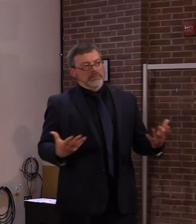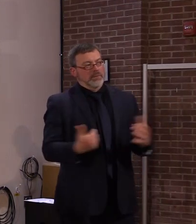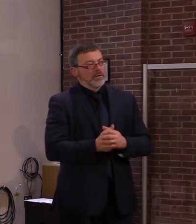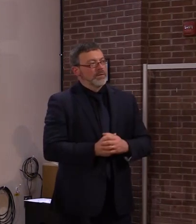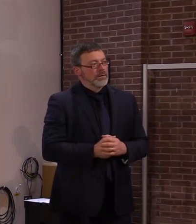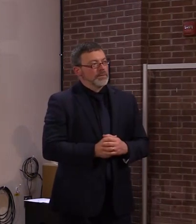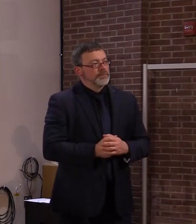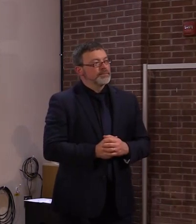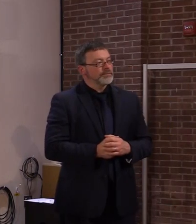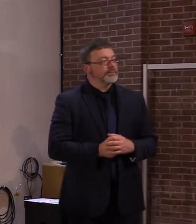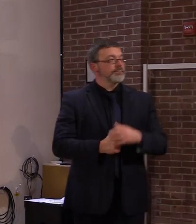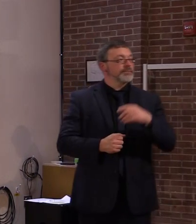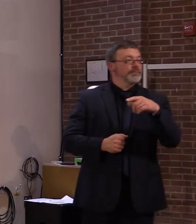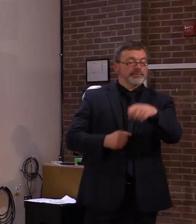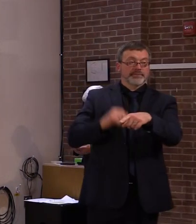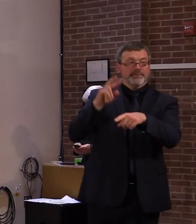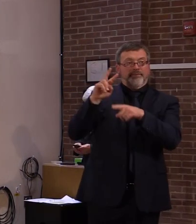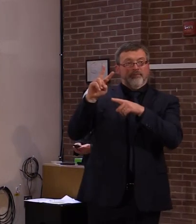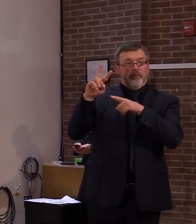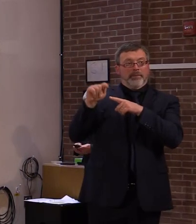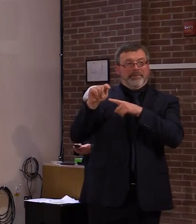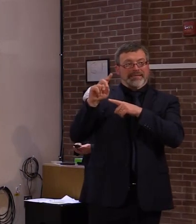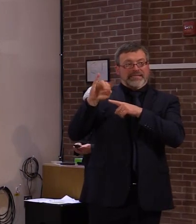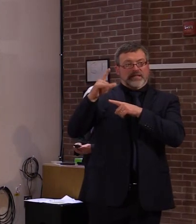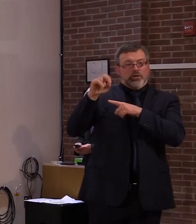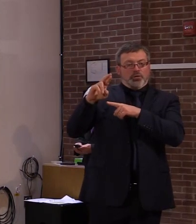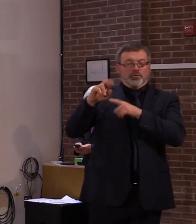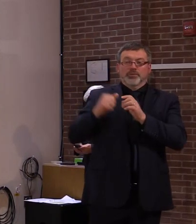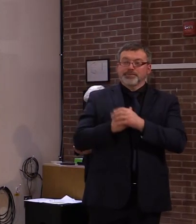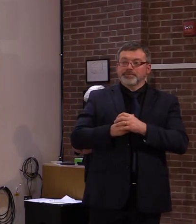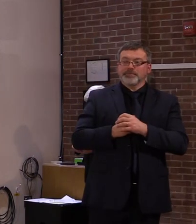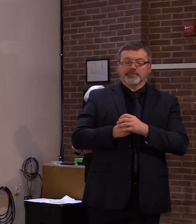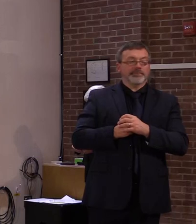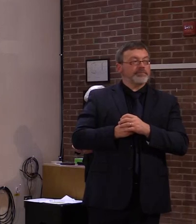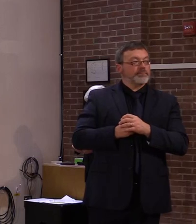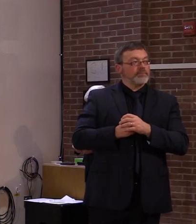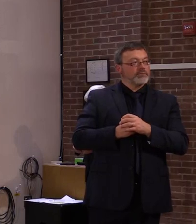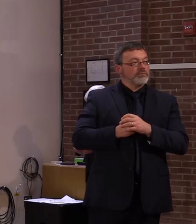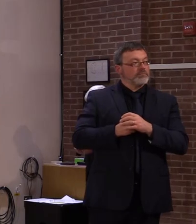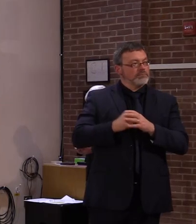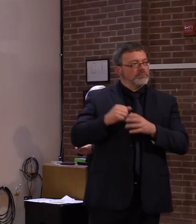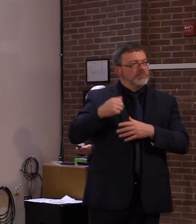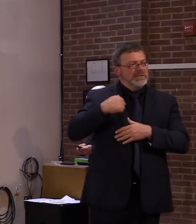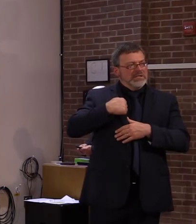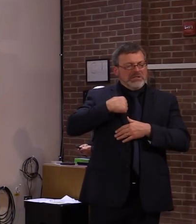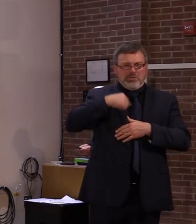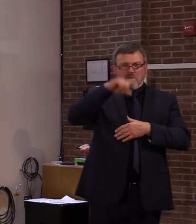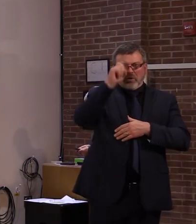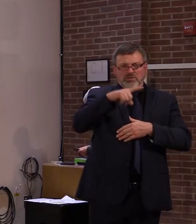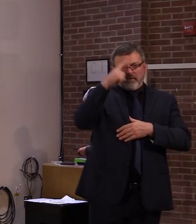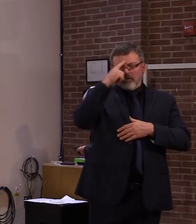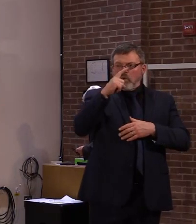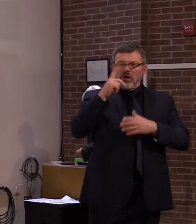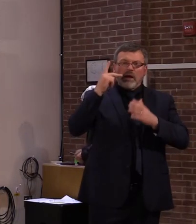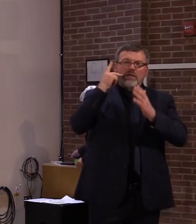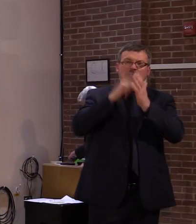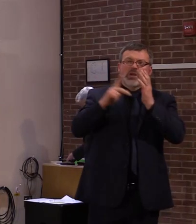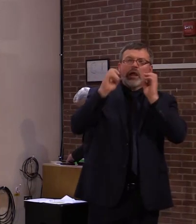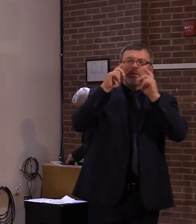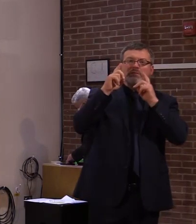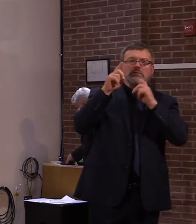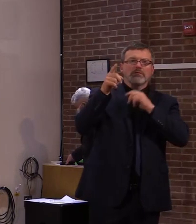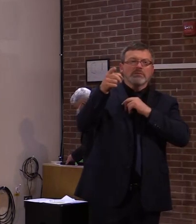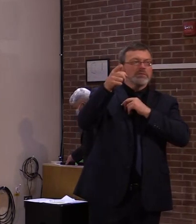Hi, I think that this question is for Dan French. We've heard multiple times now of a planned Agency